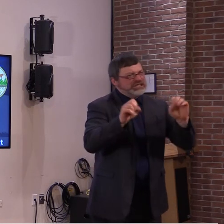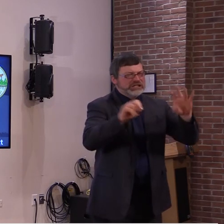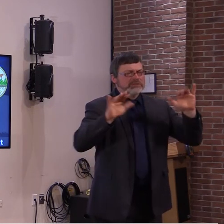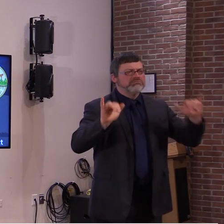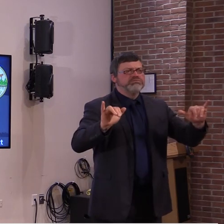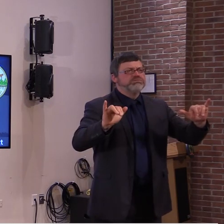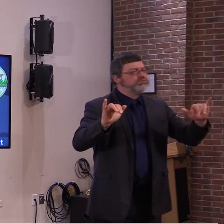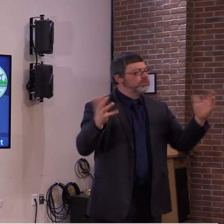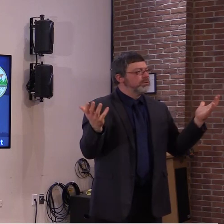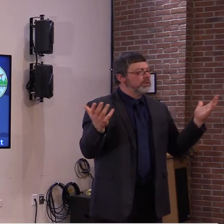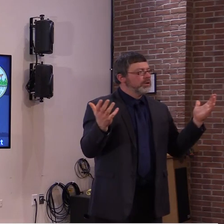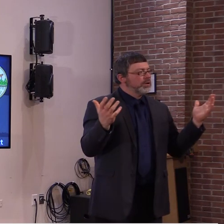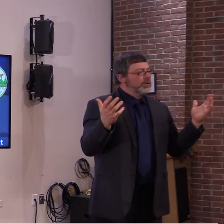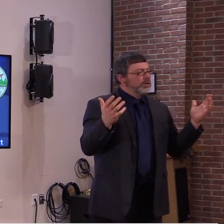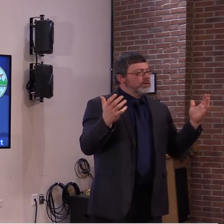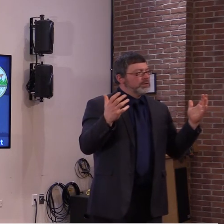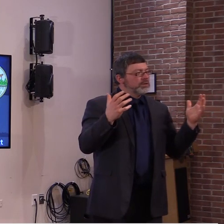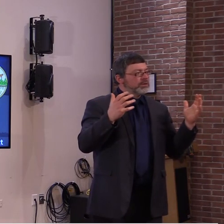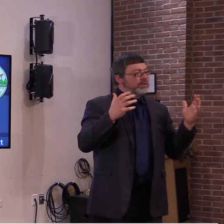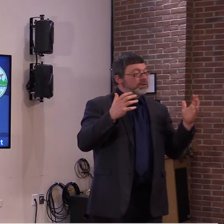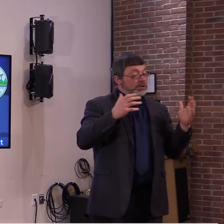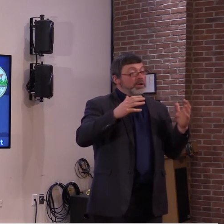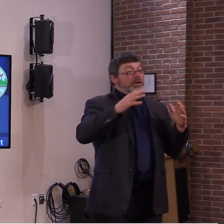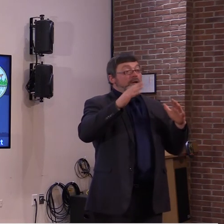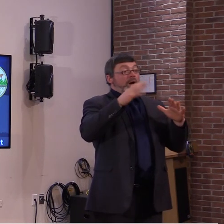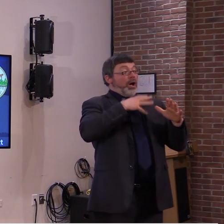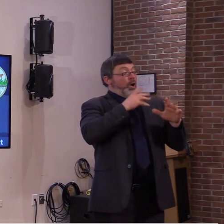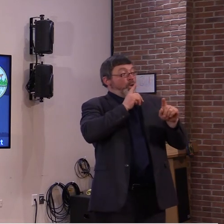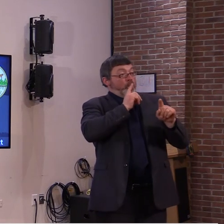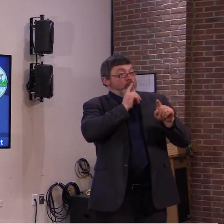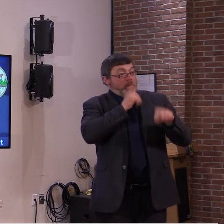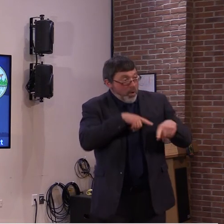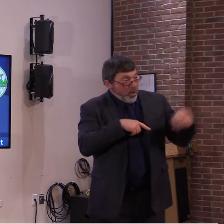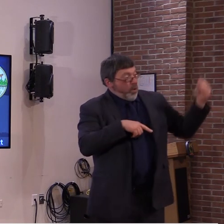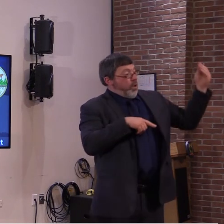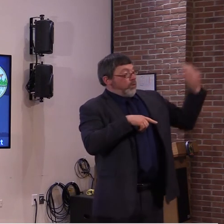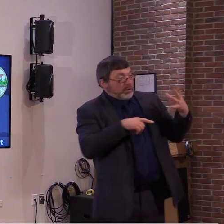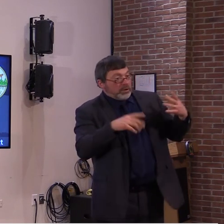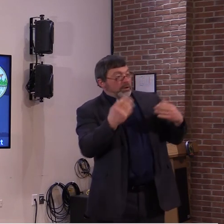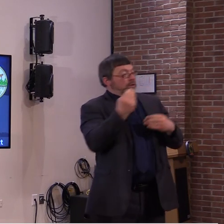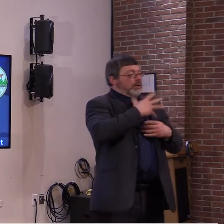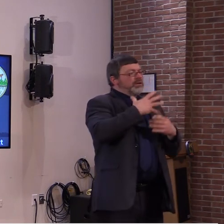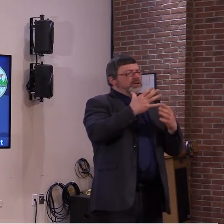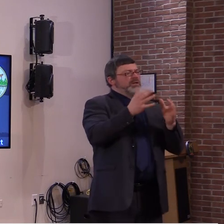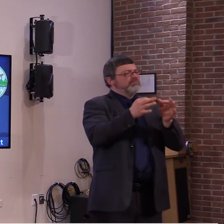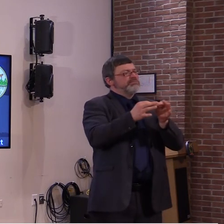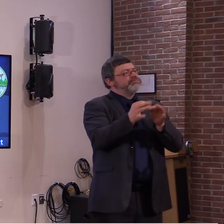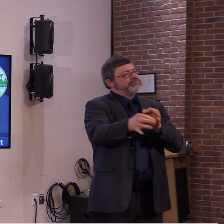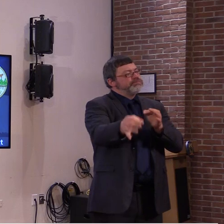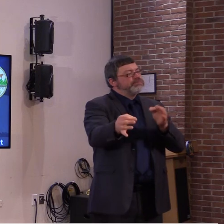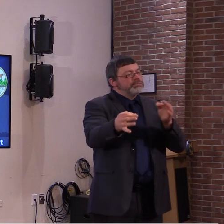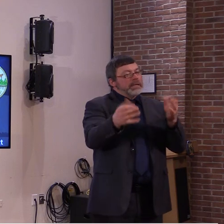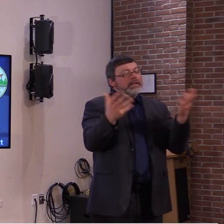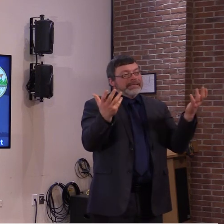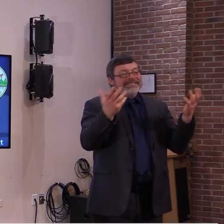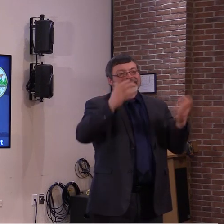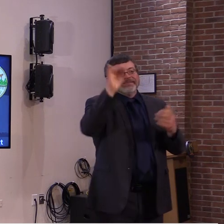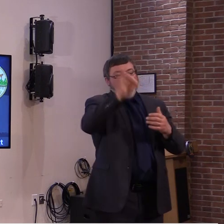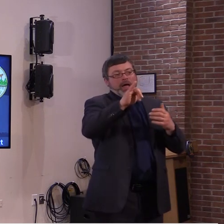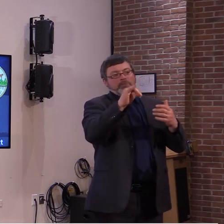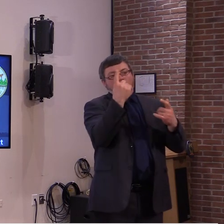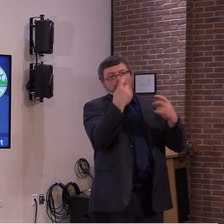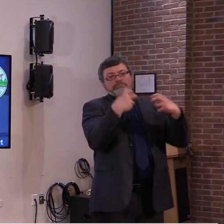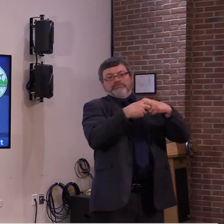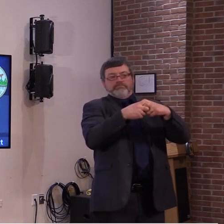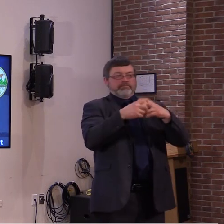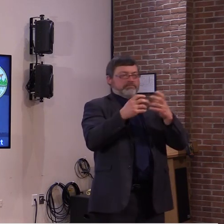way that the distribution happens from the federal government is getting it out once we receive